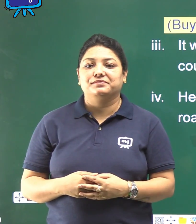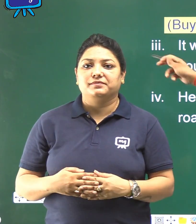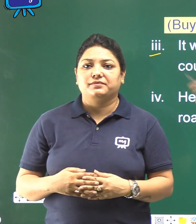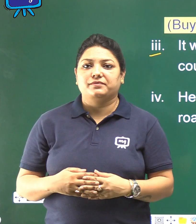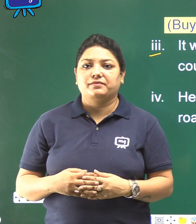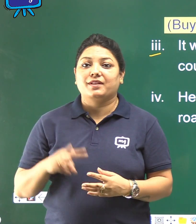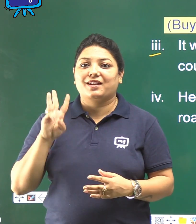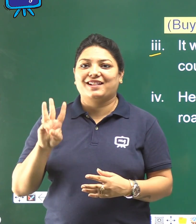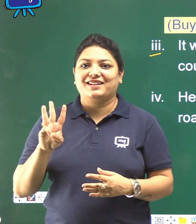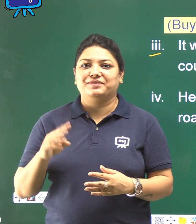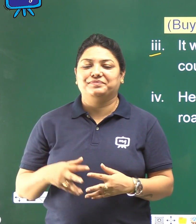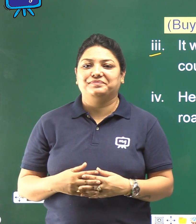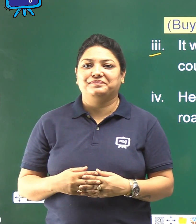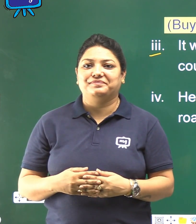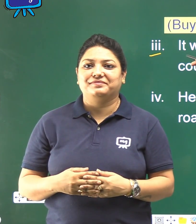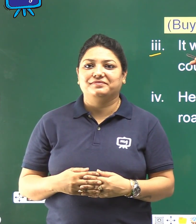Third,